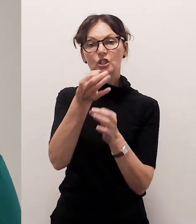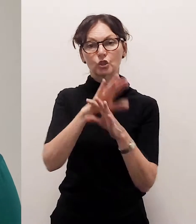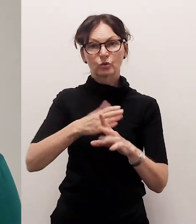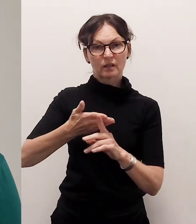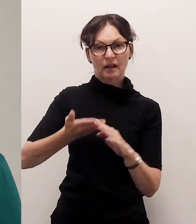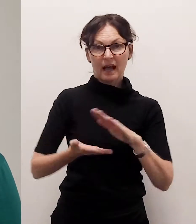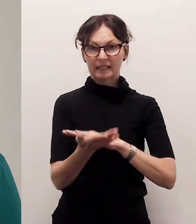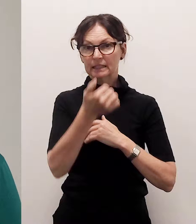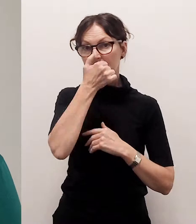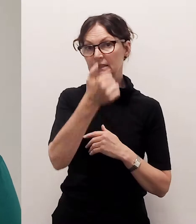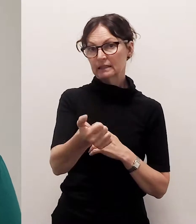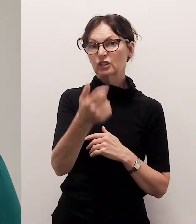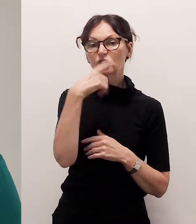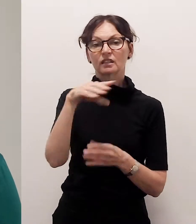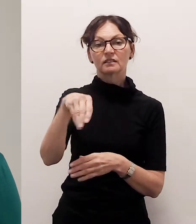interested.